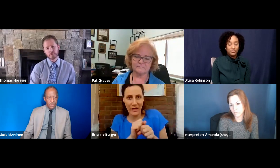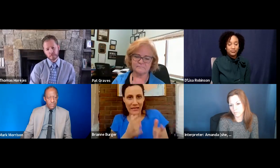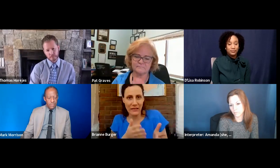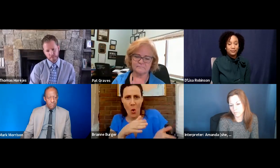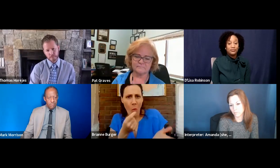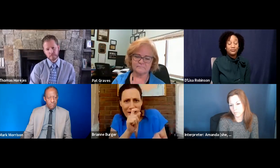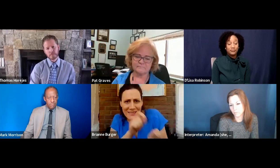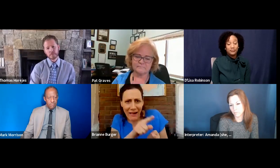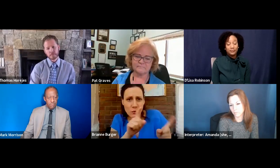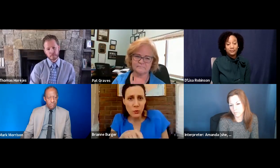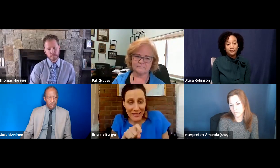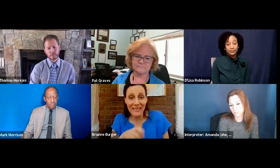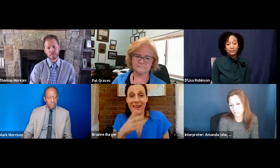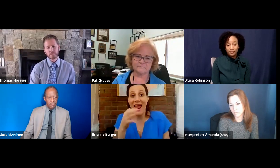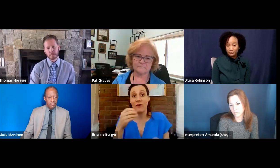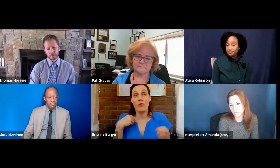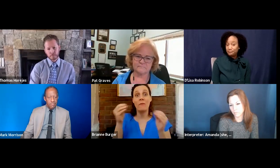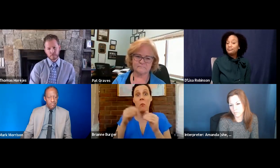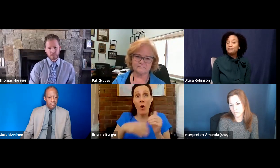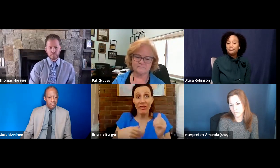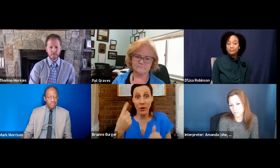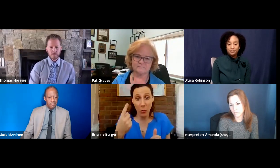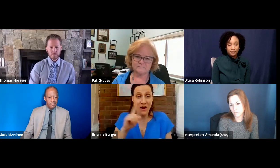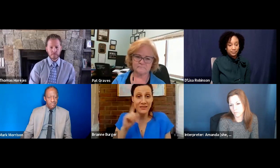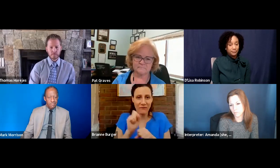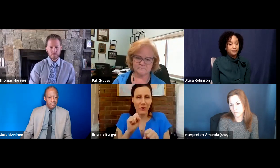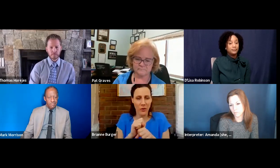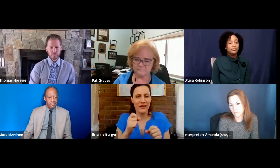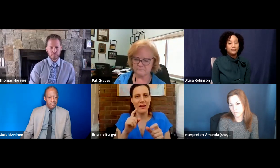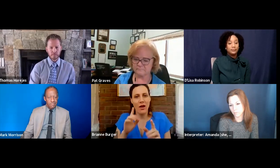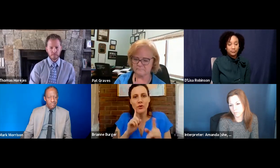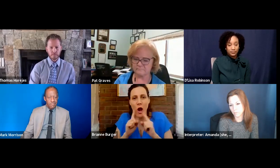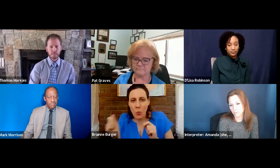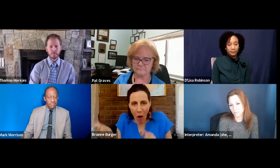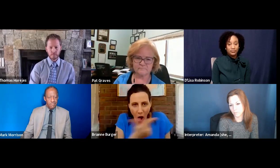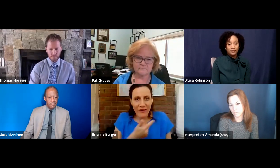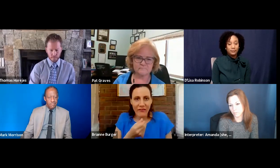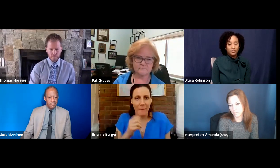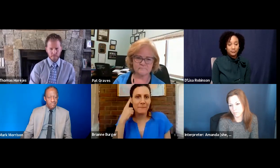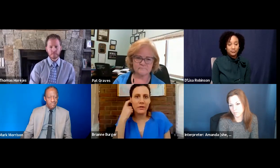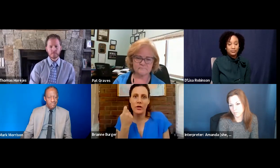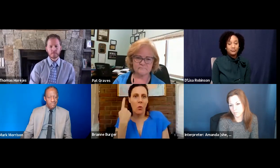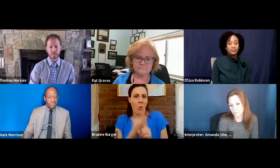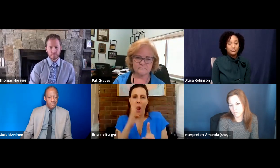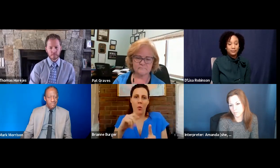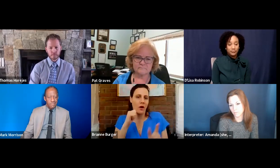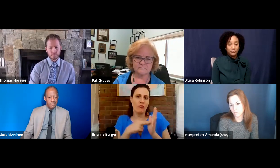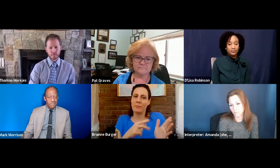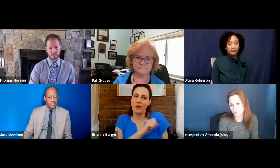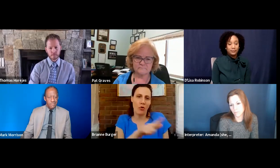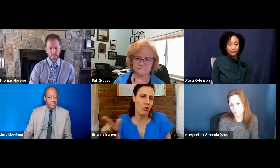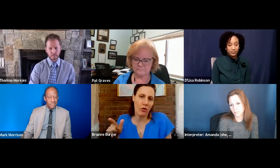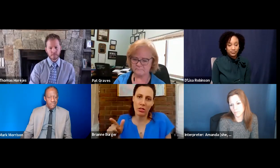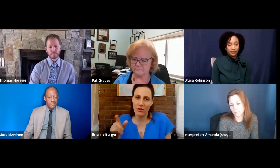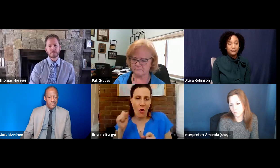communicate with your deaf employee to know what exactly they need. And if you have more than one deaf employee, to talk with all of